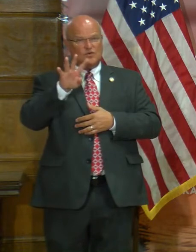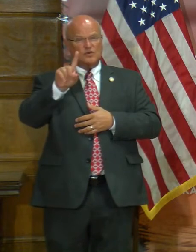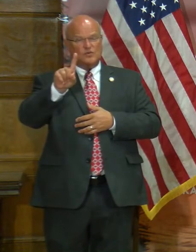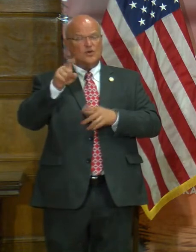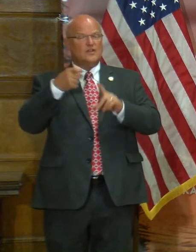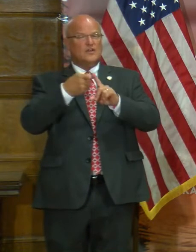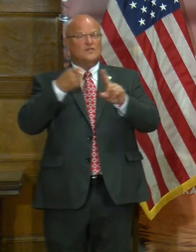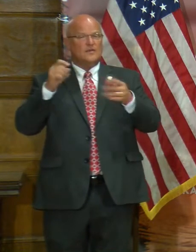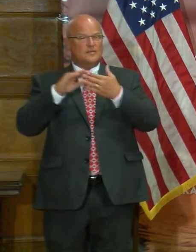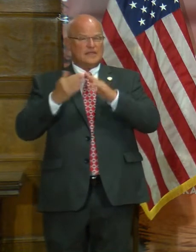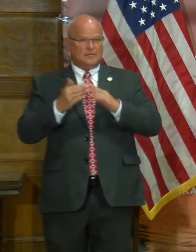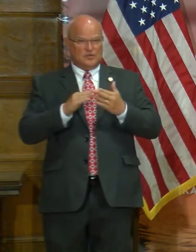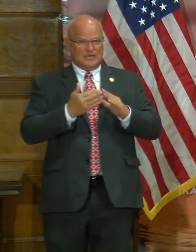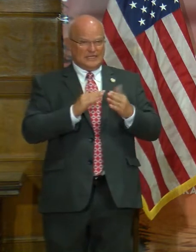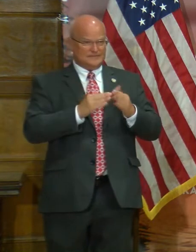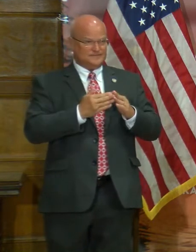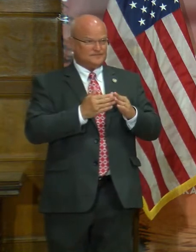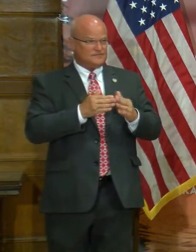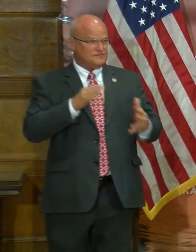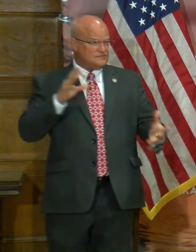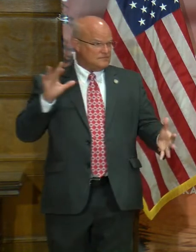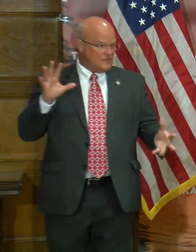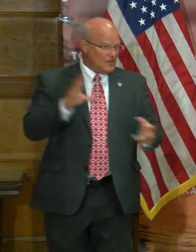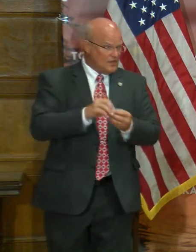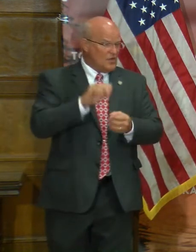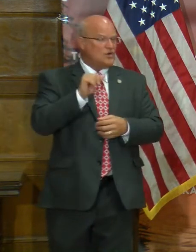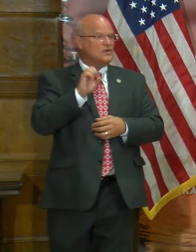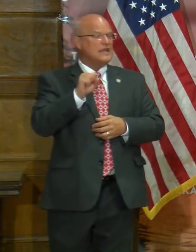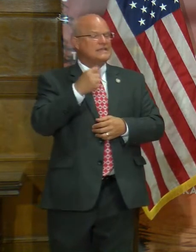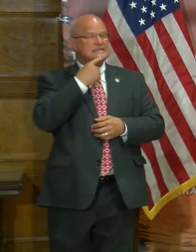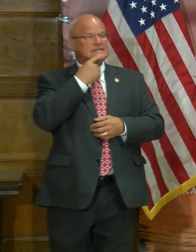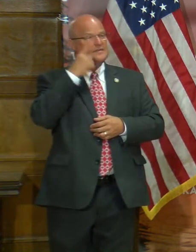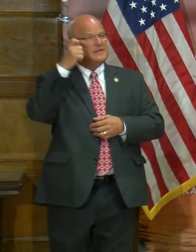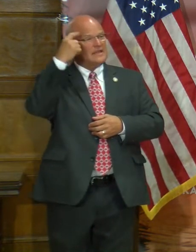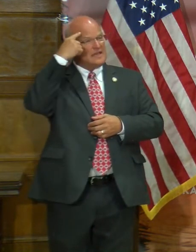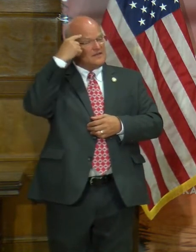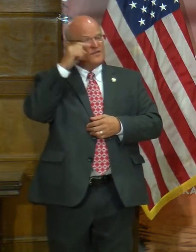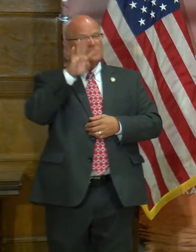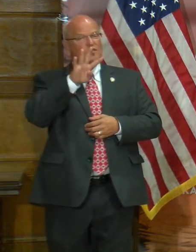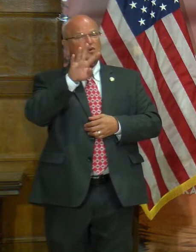6,241 cases from the community. Our total cases, as mentioned by the Governor,